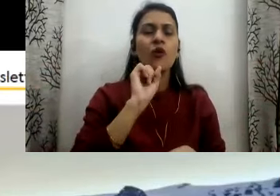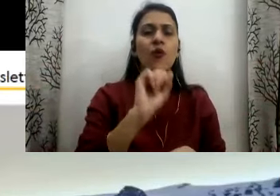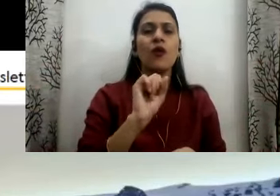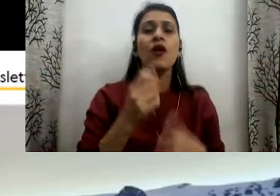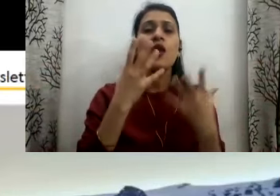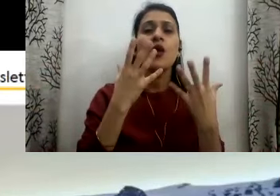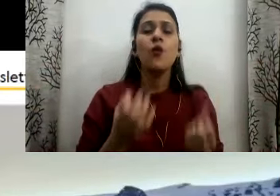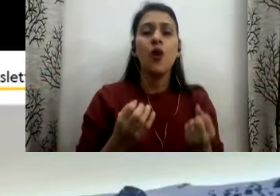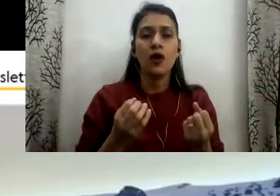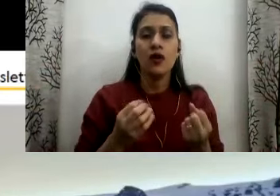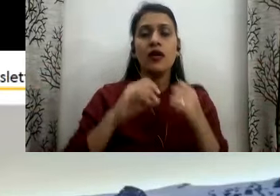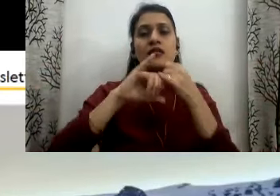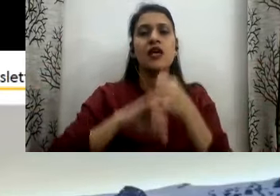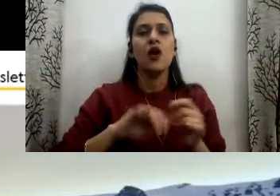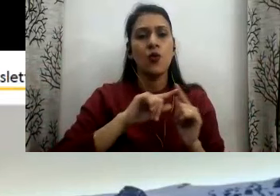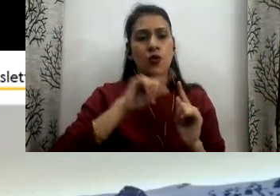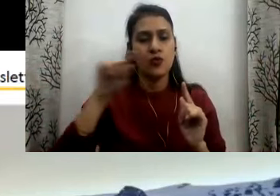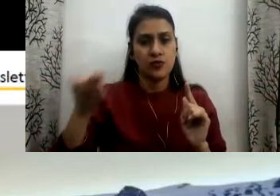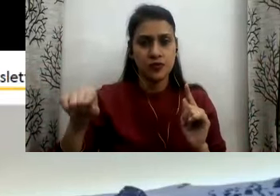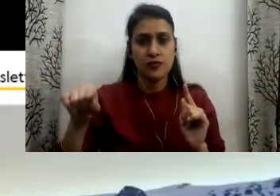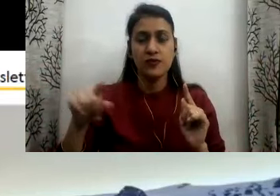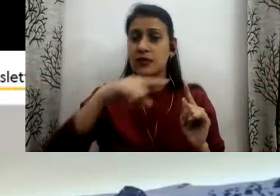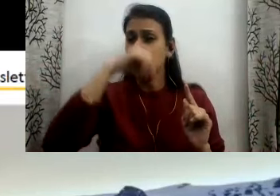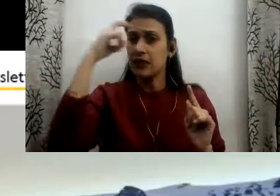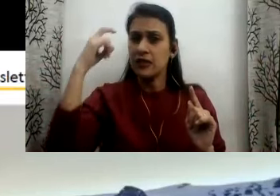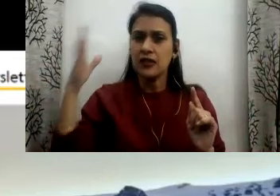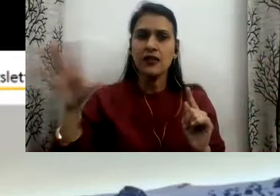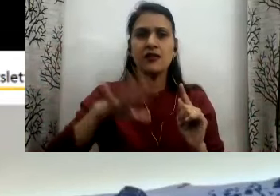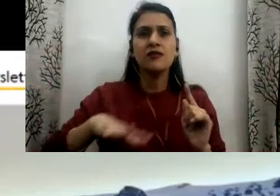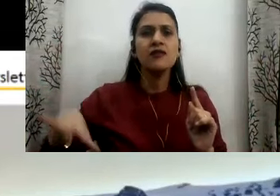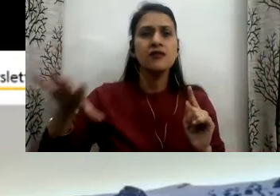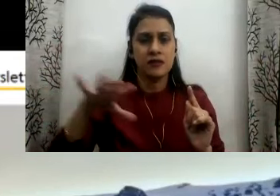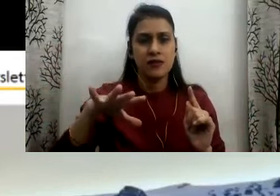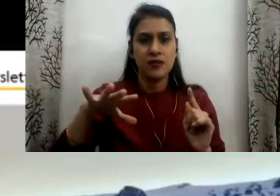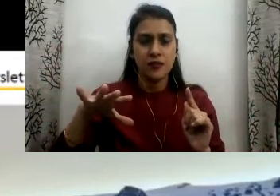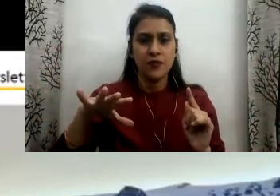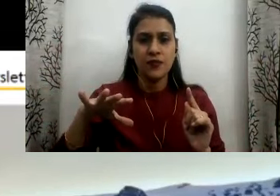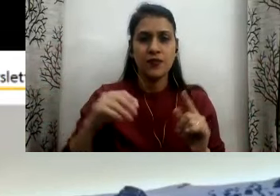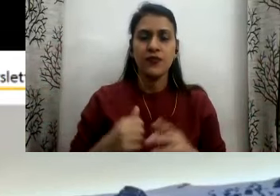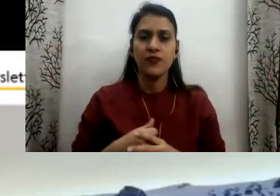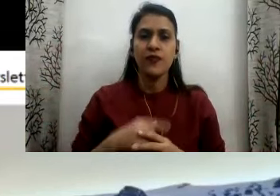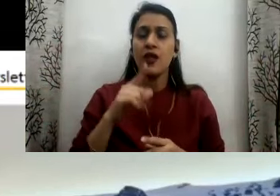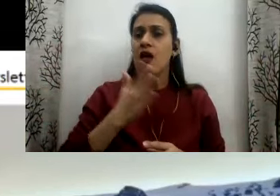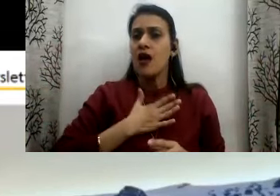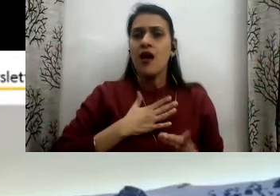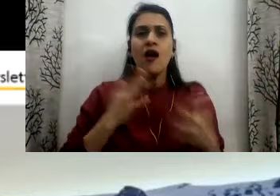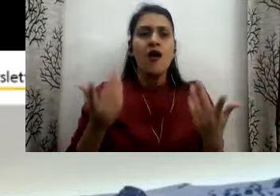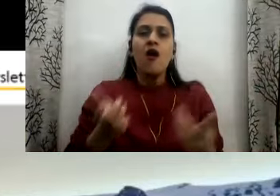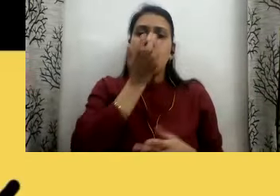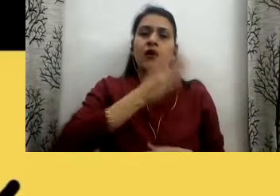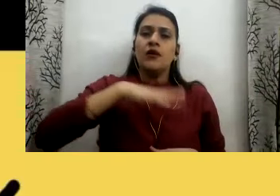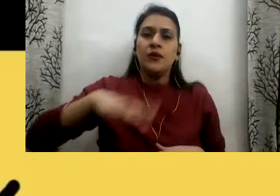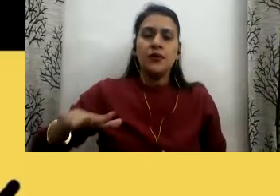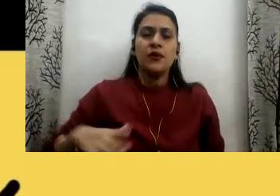further south because of the heating planet. And so this is putting their survival at risk.